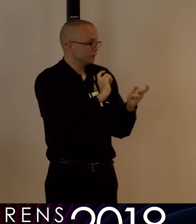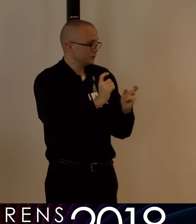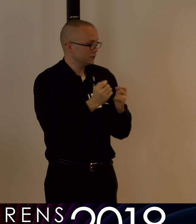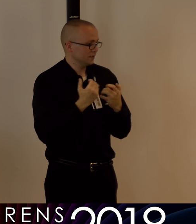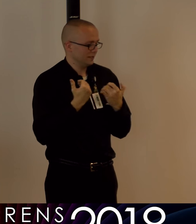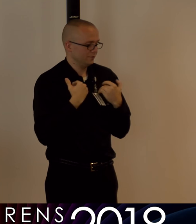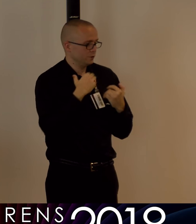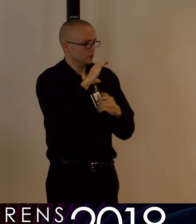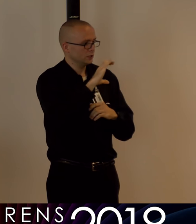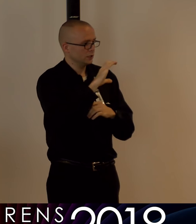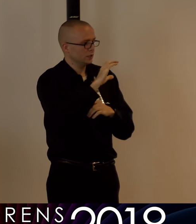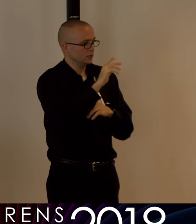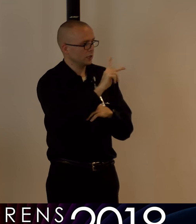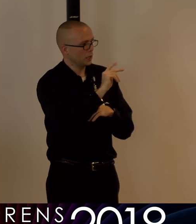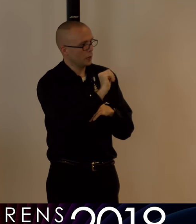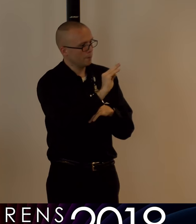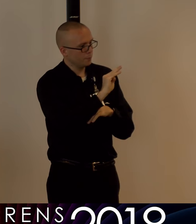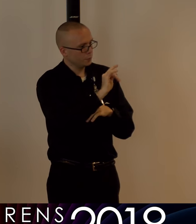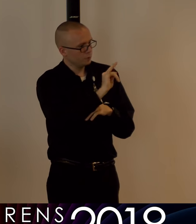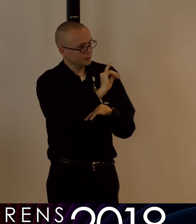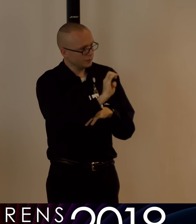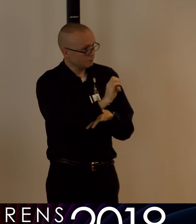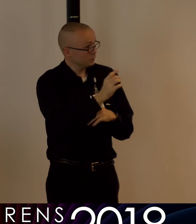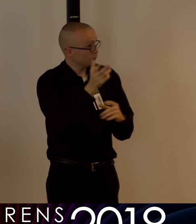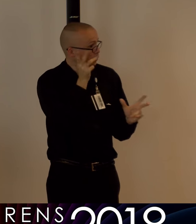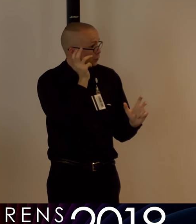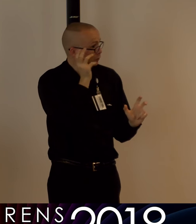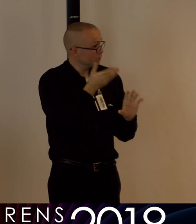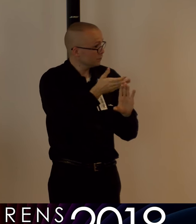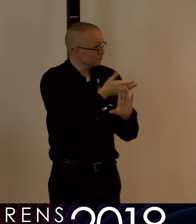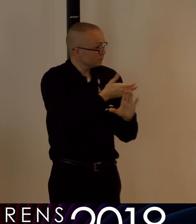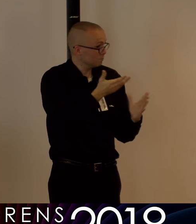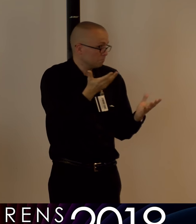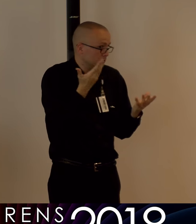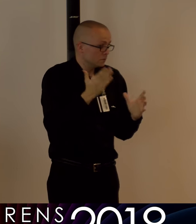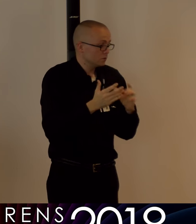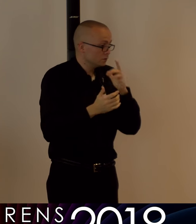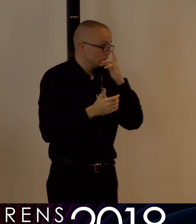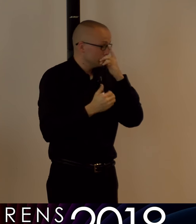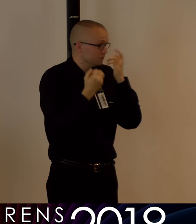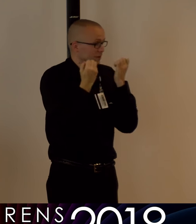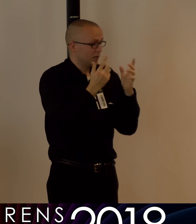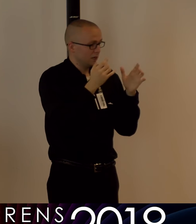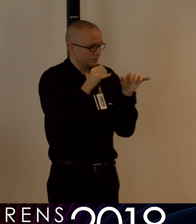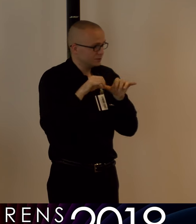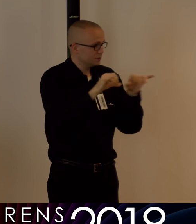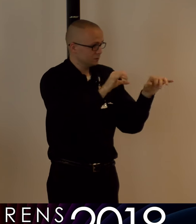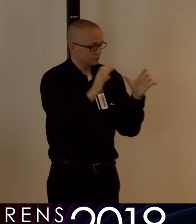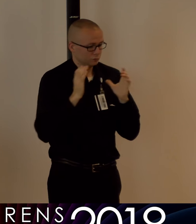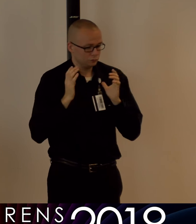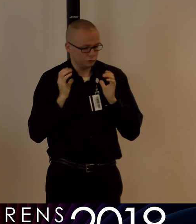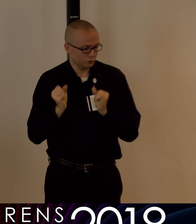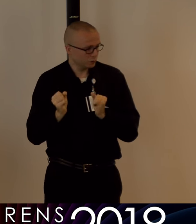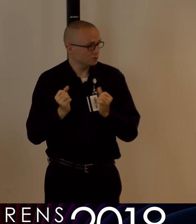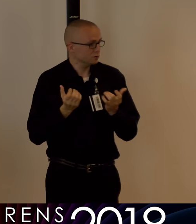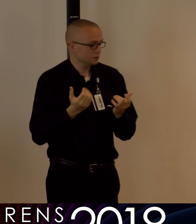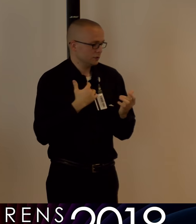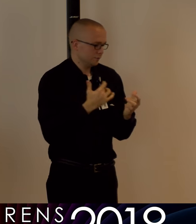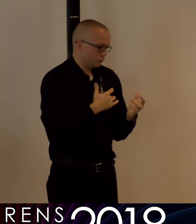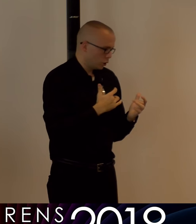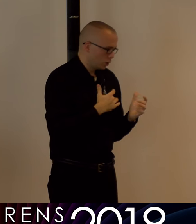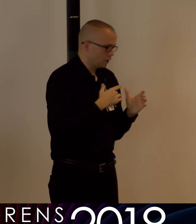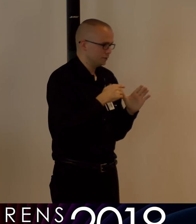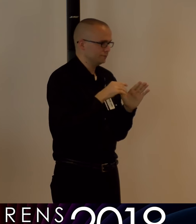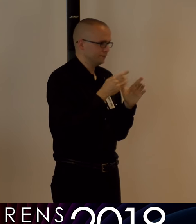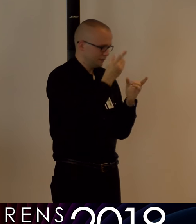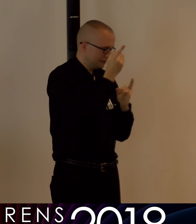Kabuki syndrome. Some of you have probably heard of Kabuki syndrome. A lot of similarities to CHARGE syndrome, congenital heart disease,